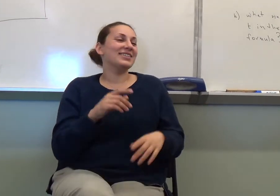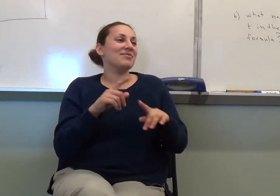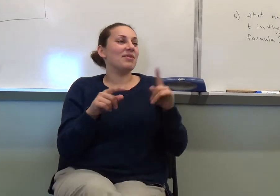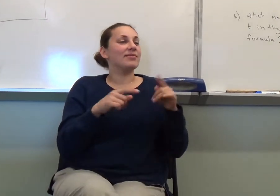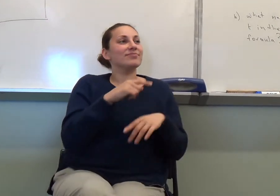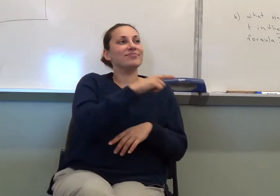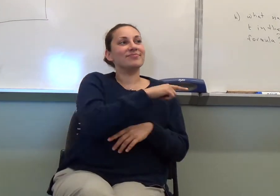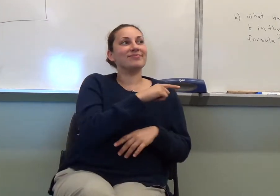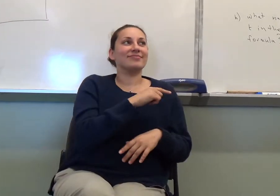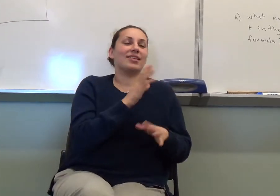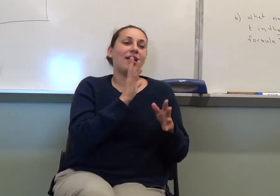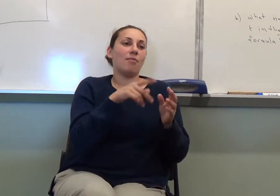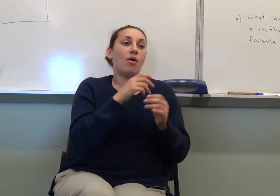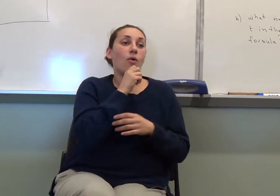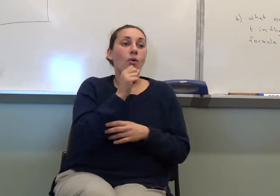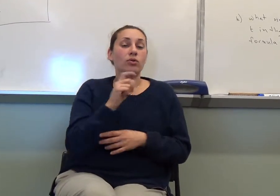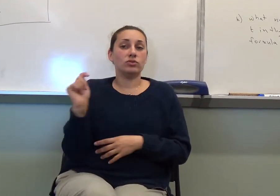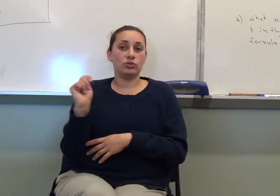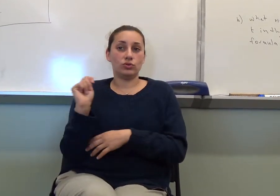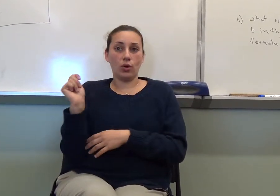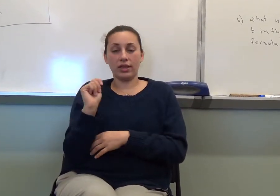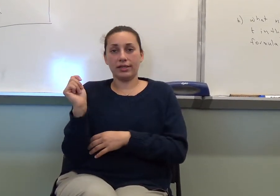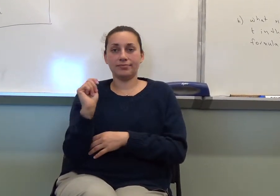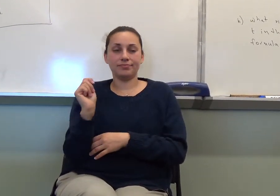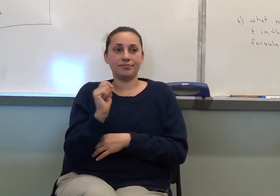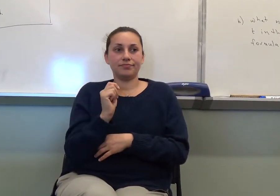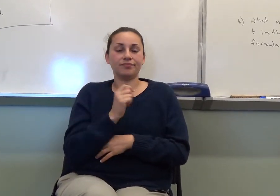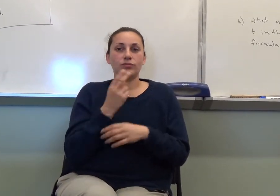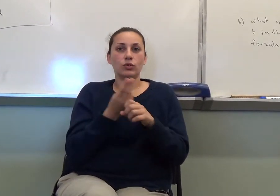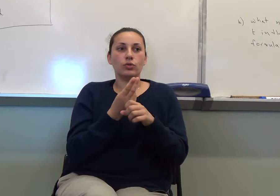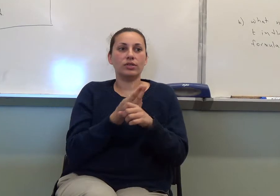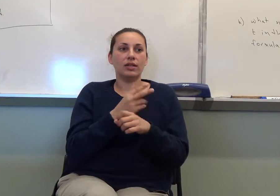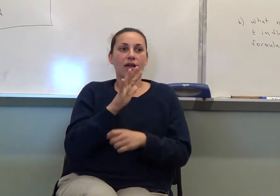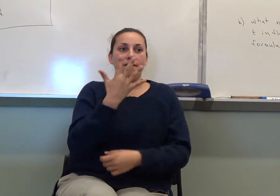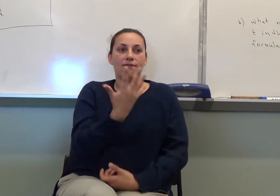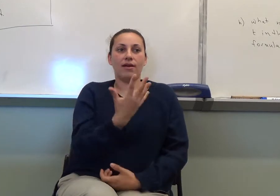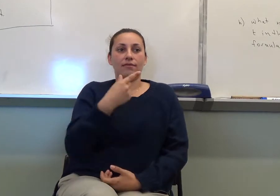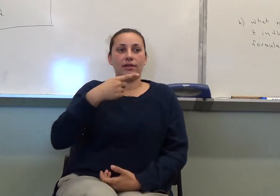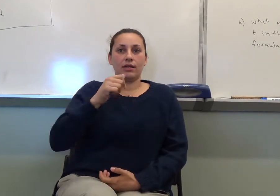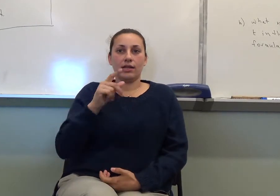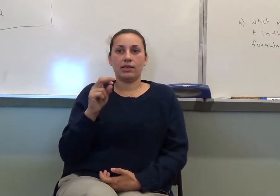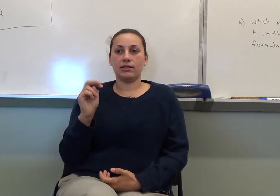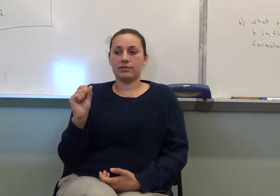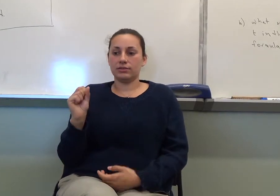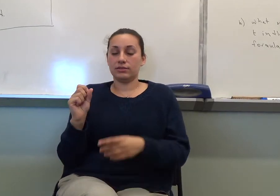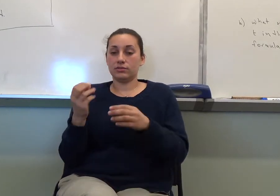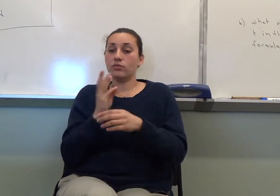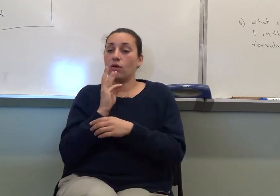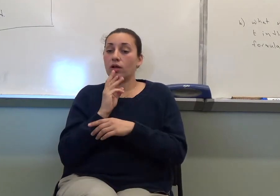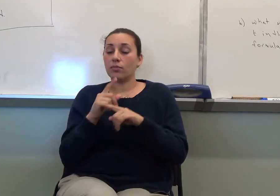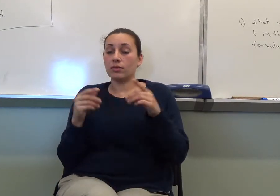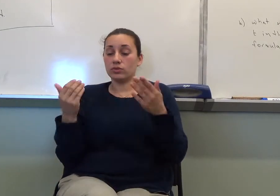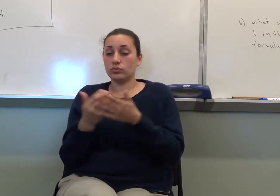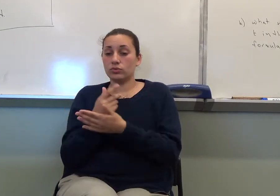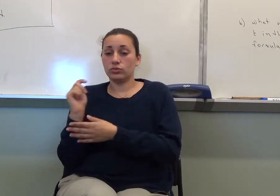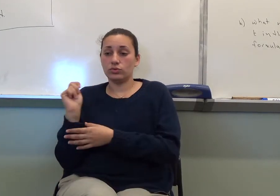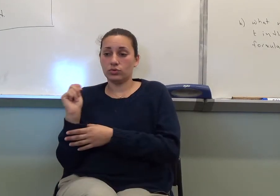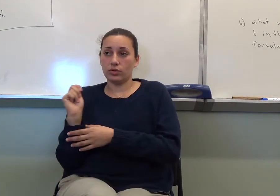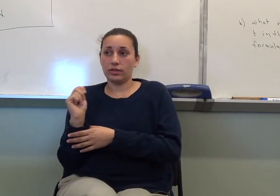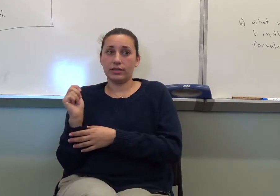of water per flush. The new toilet uses only 1.6 gallons of water per flush. What is the percent decrease in water